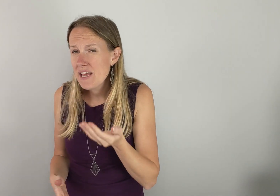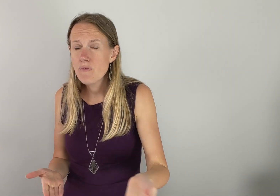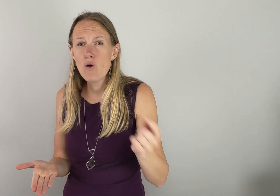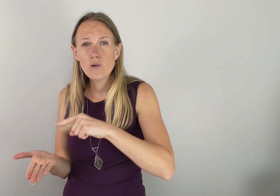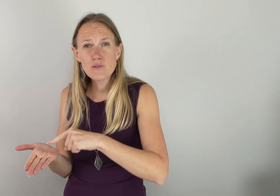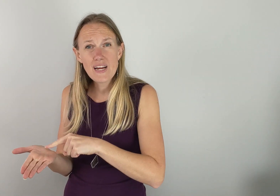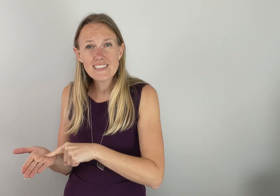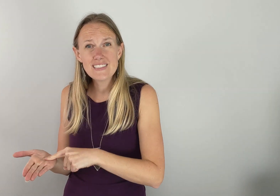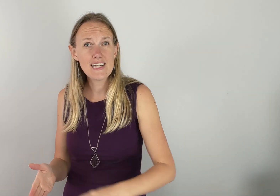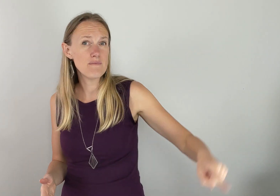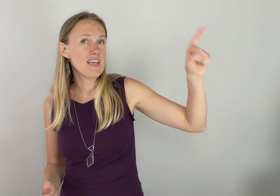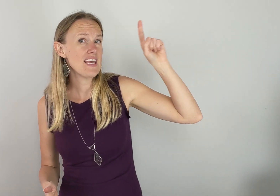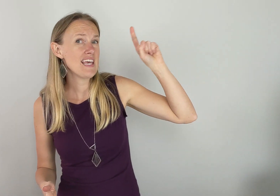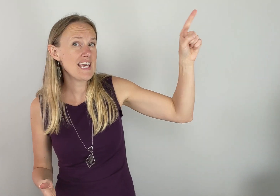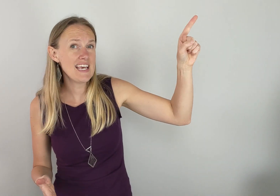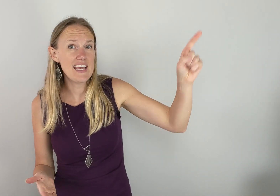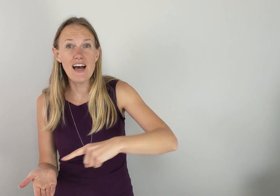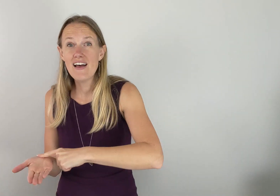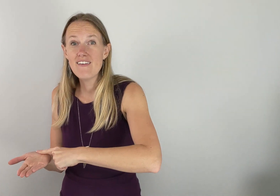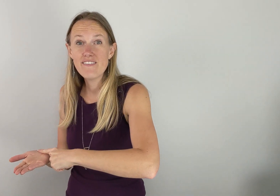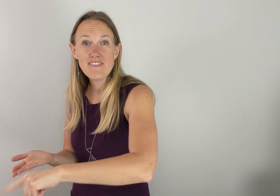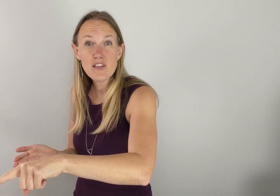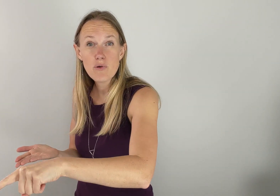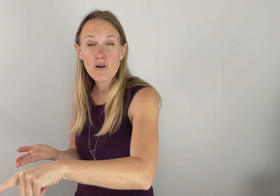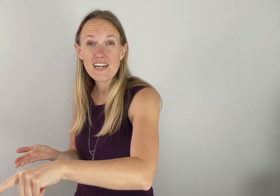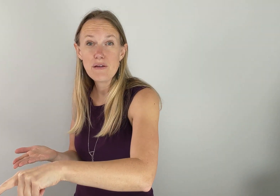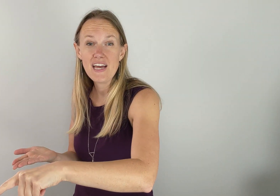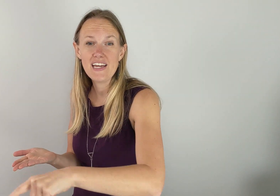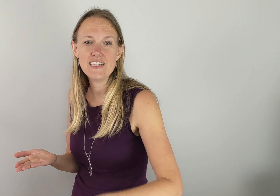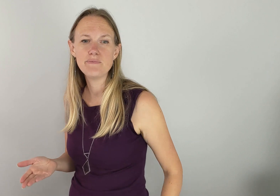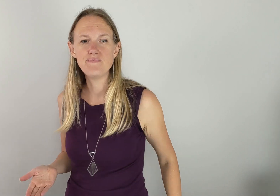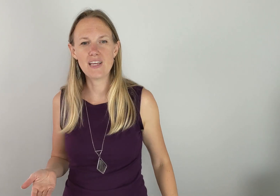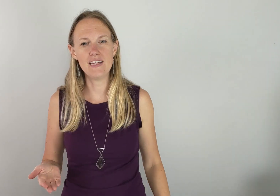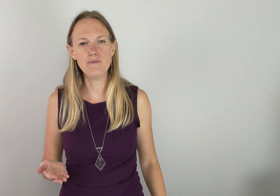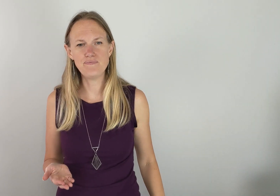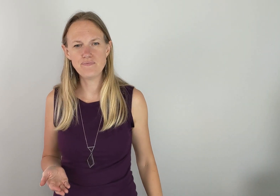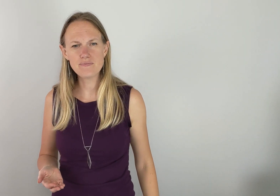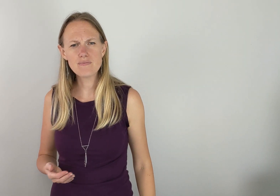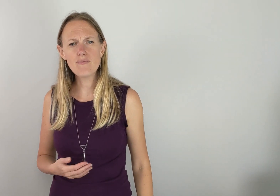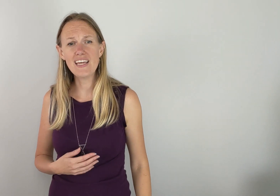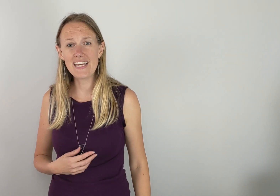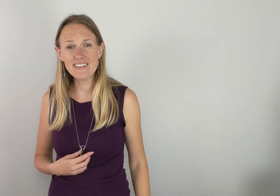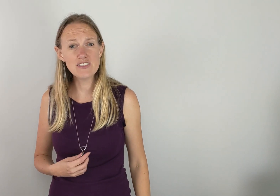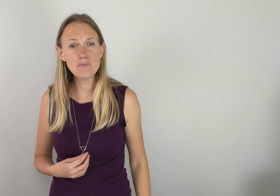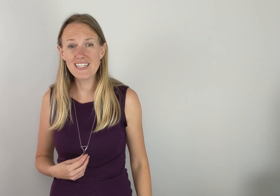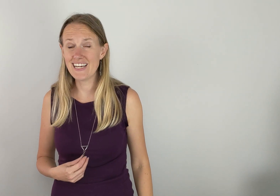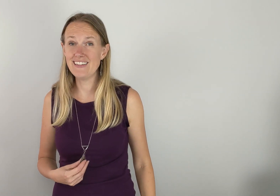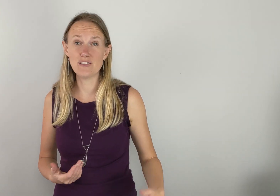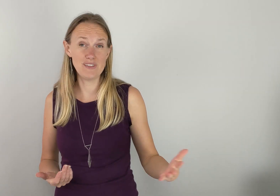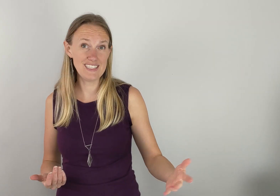shame was a ransom, he faithfully bore, he paid. Okay. He canceled my debt. So once